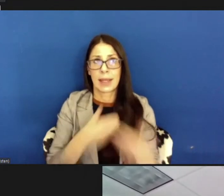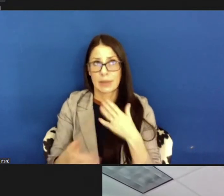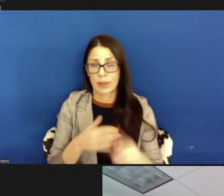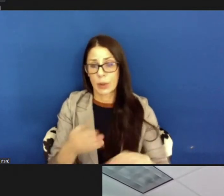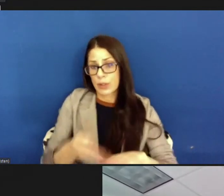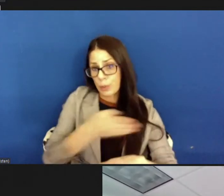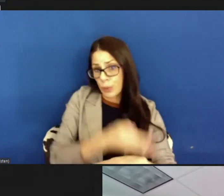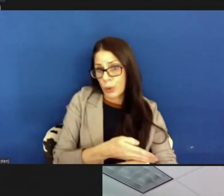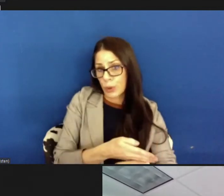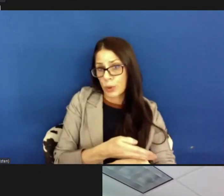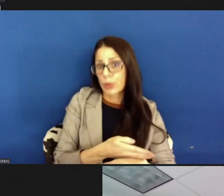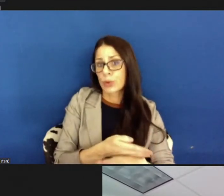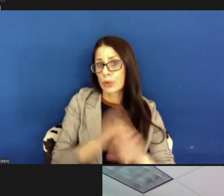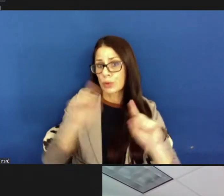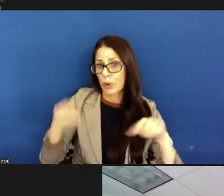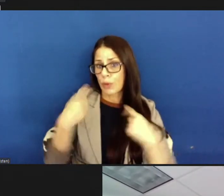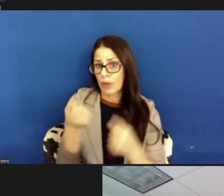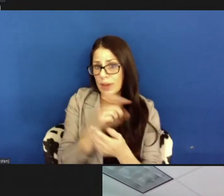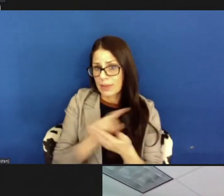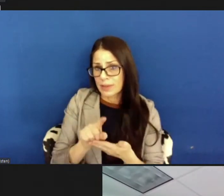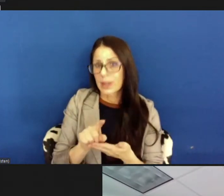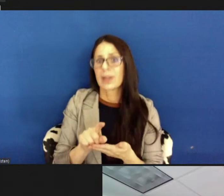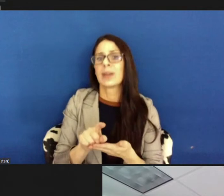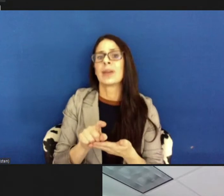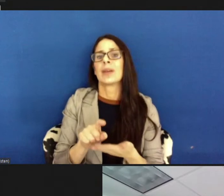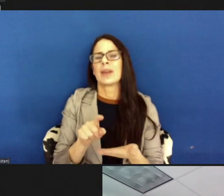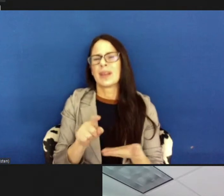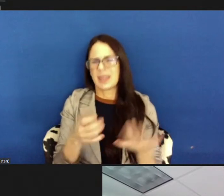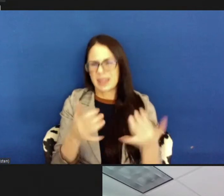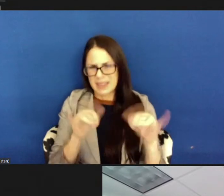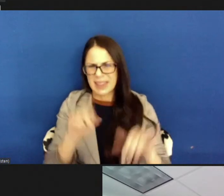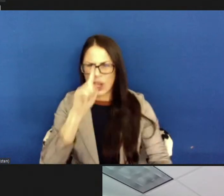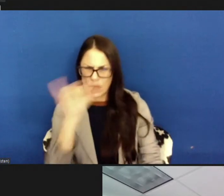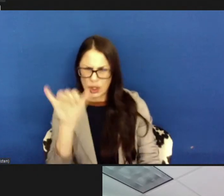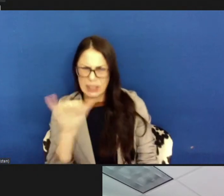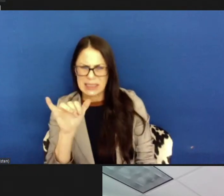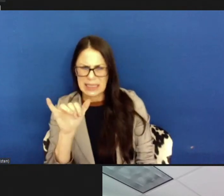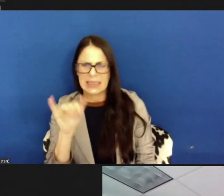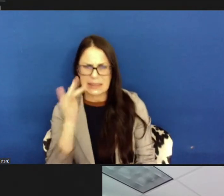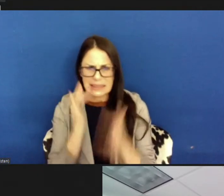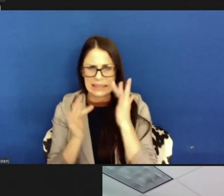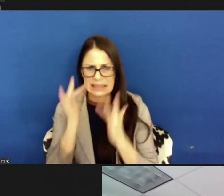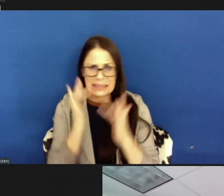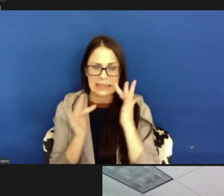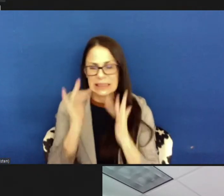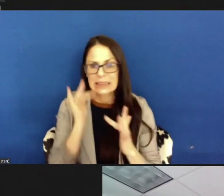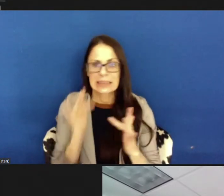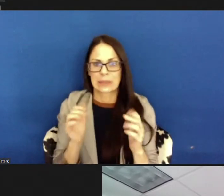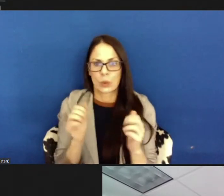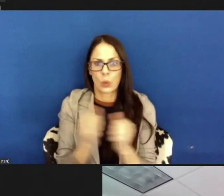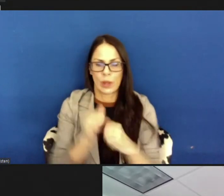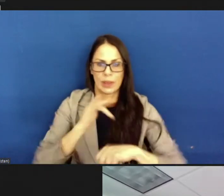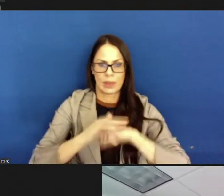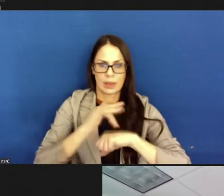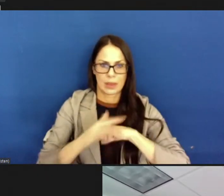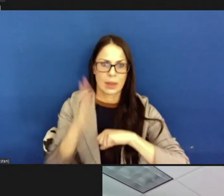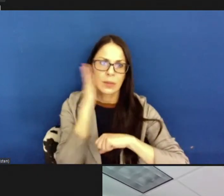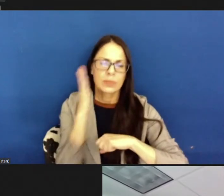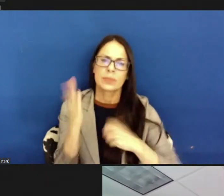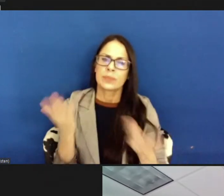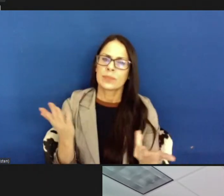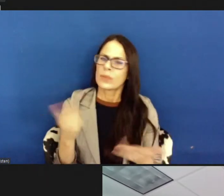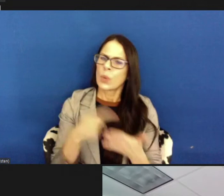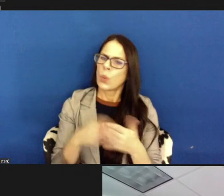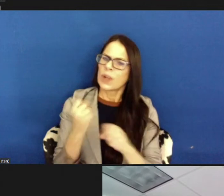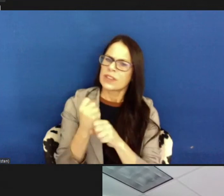surged staff and beds, it still looks like we're at the tightest point as far as capacity goes. So what's driving that,